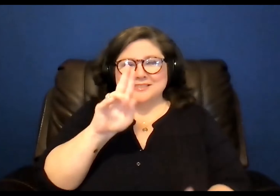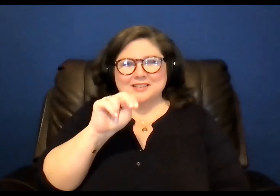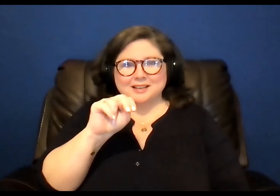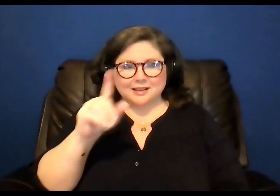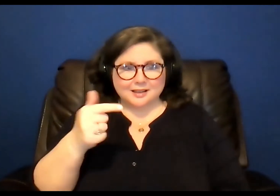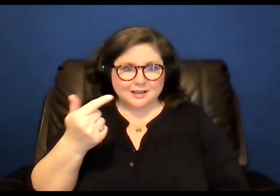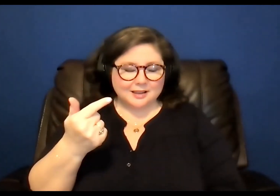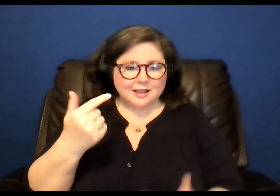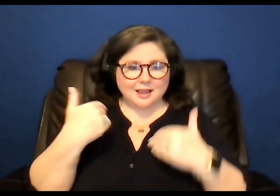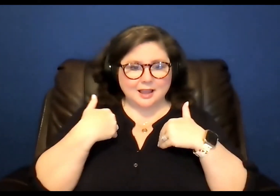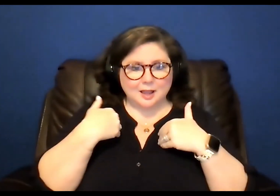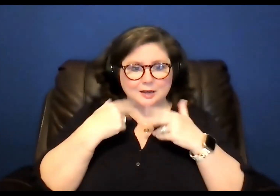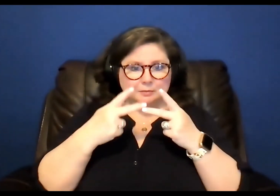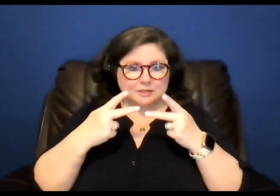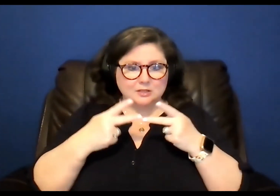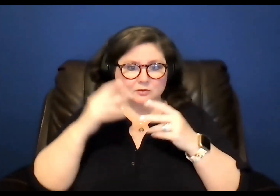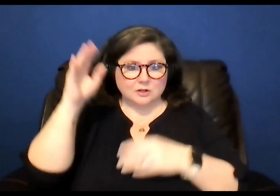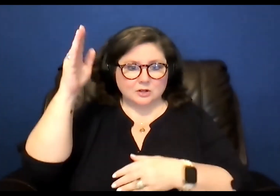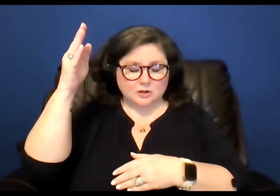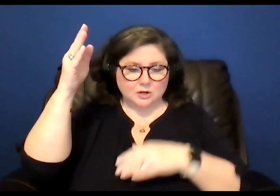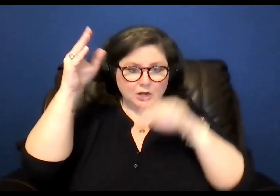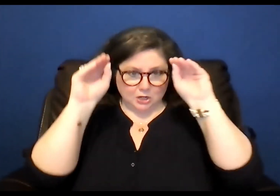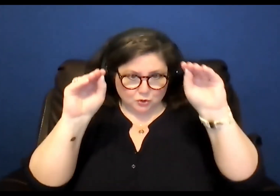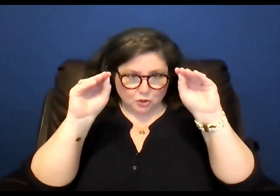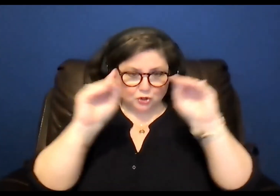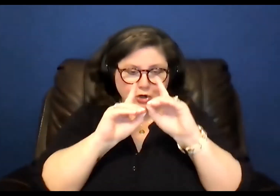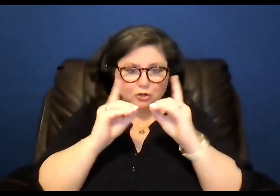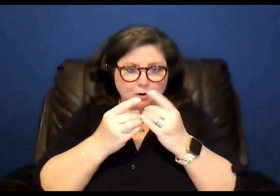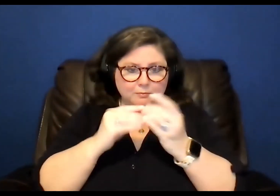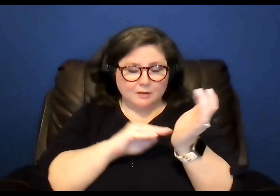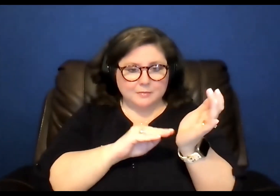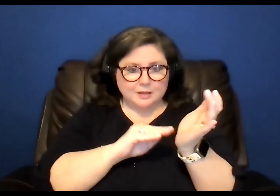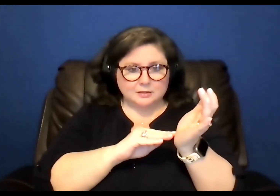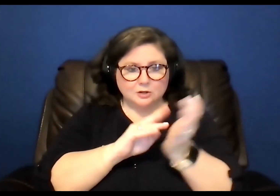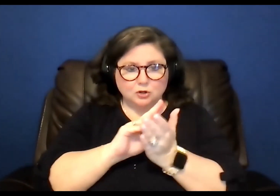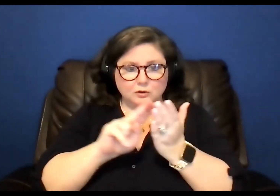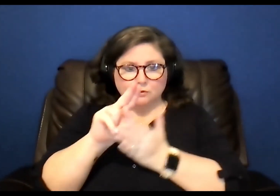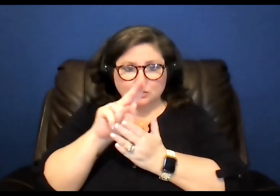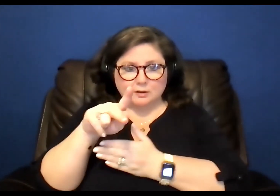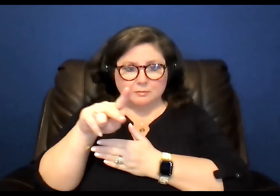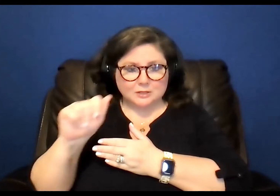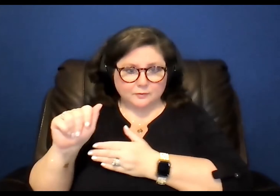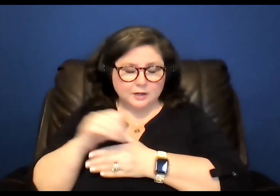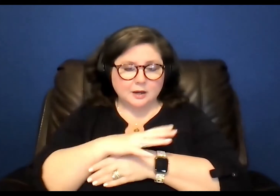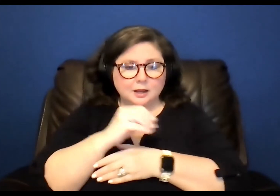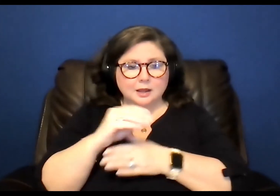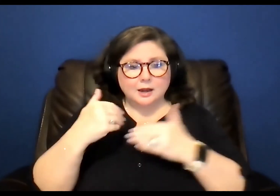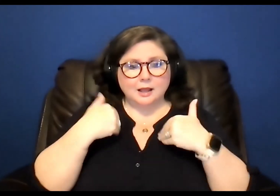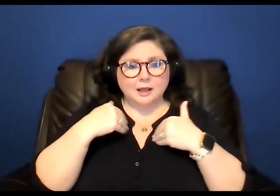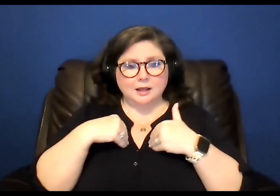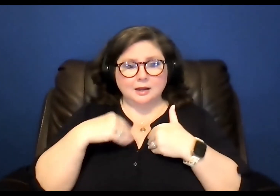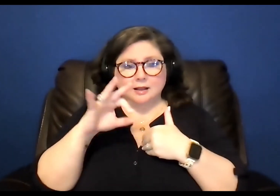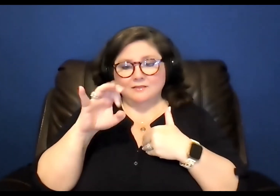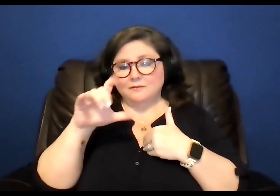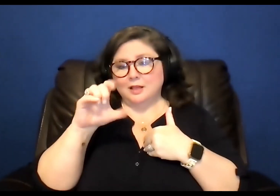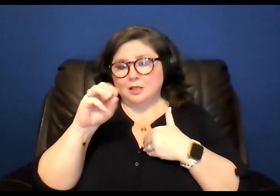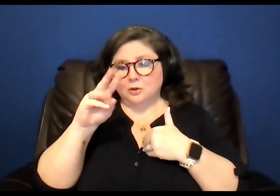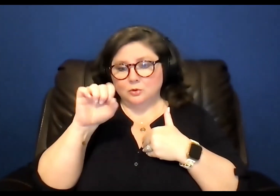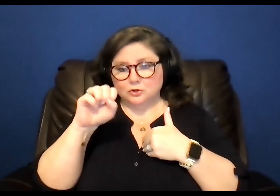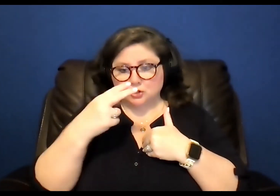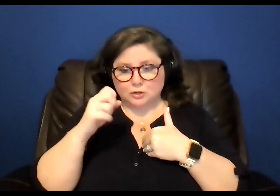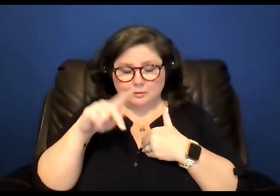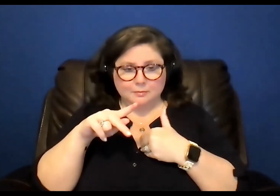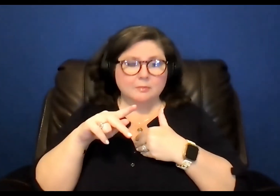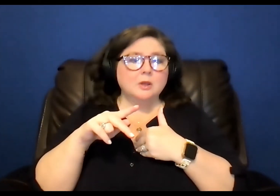the position of instructor in the Department of Medicine at the University of Pennsylvania and received his fellowship in hematology and